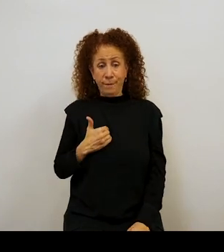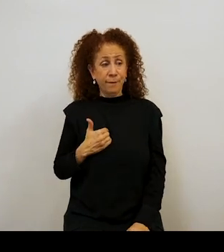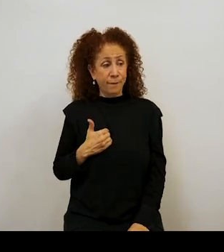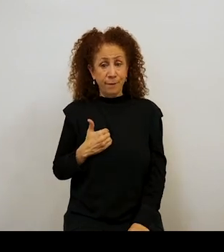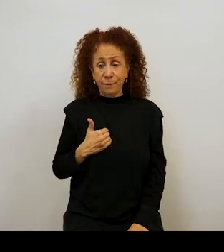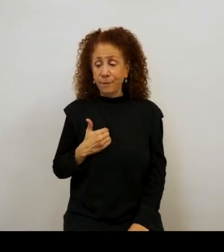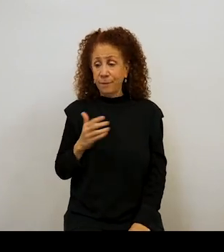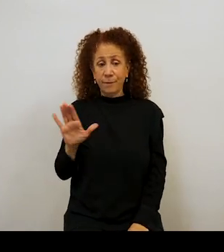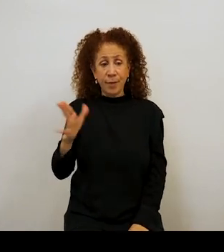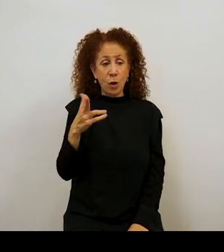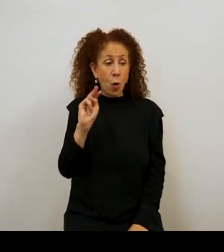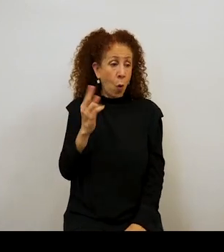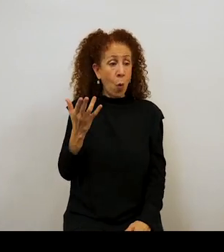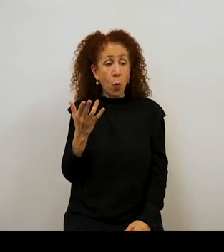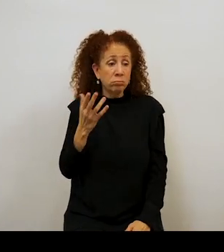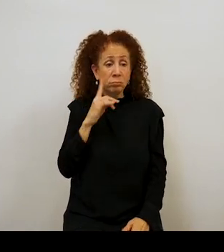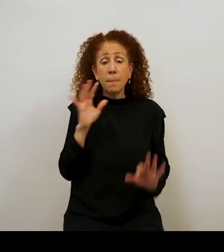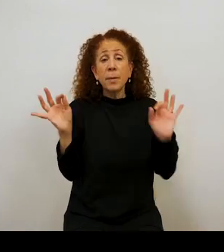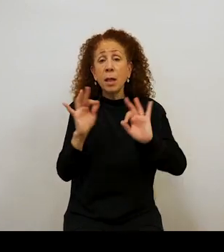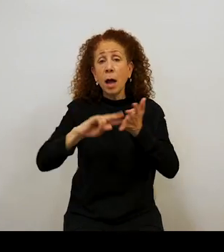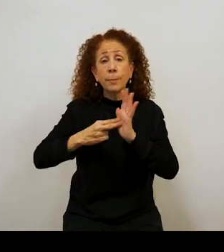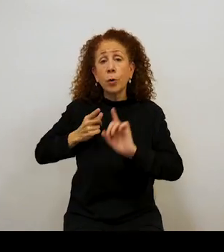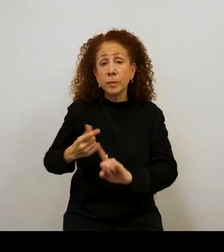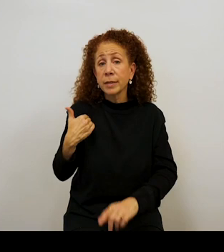their own rather malign purposes,